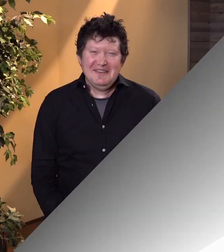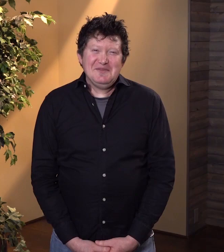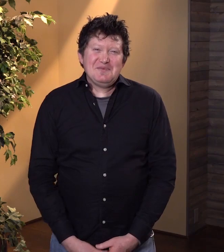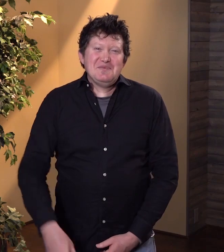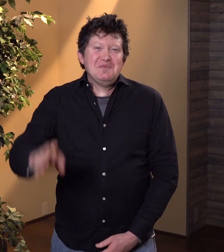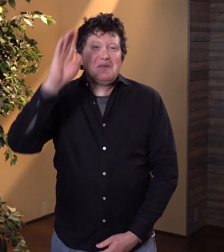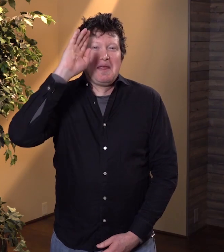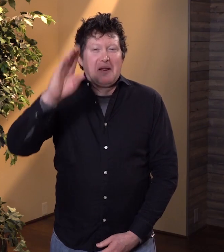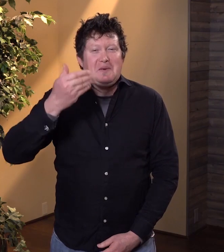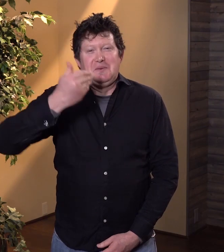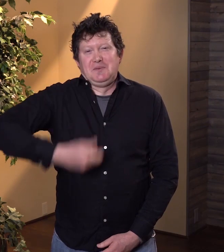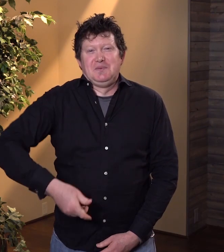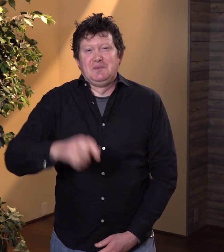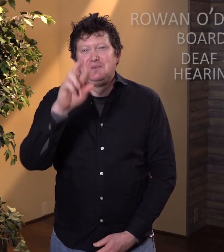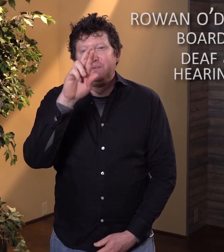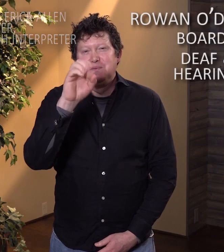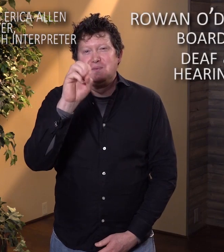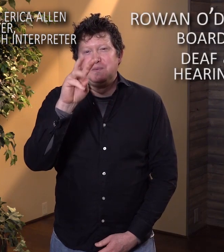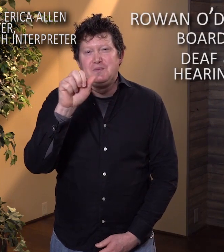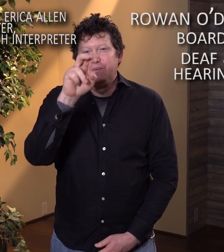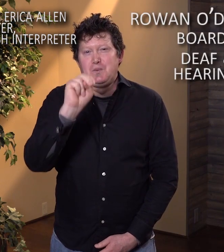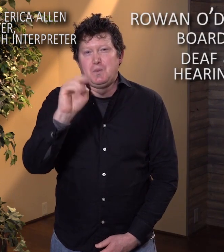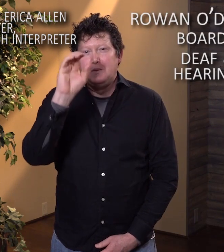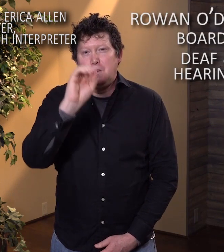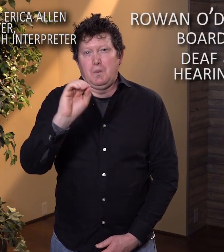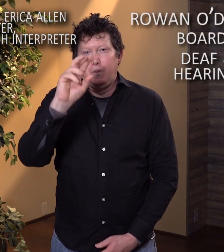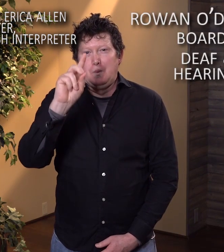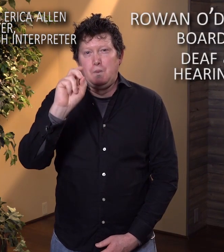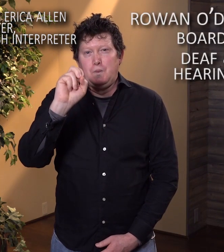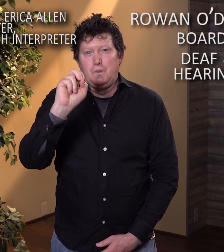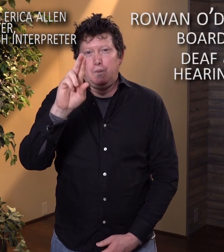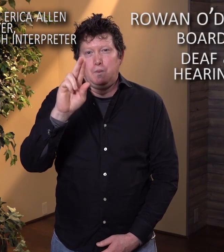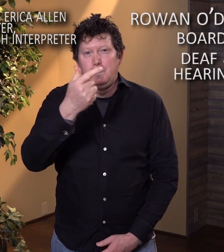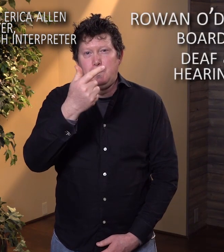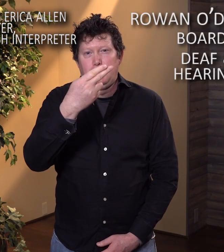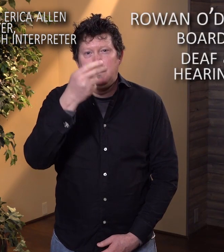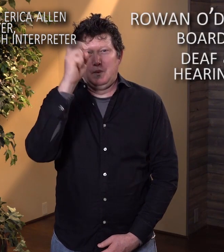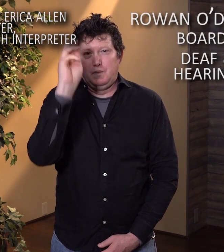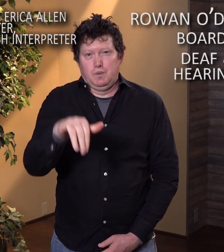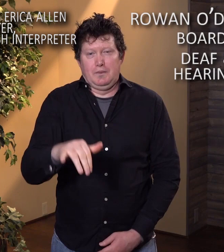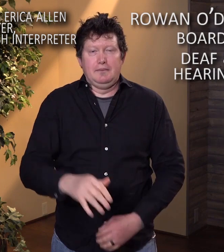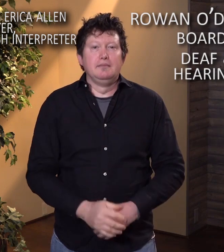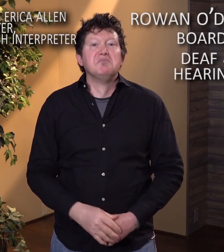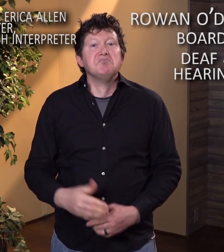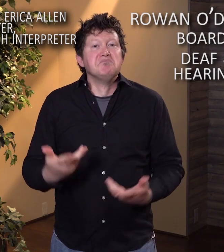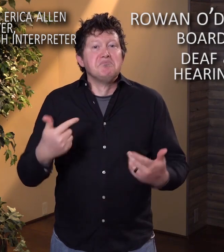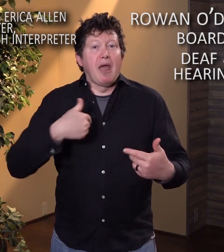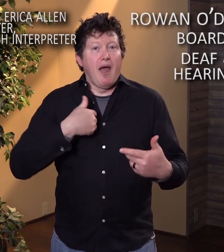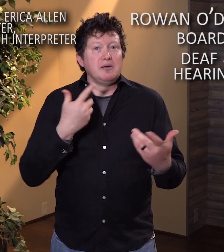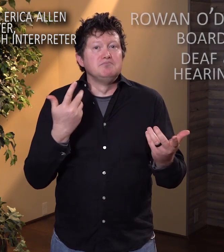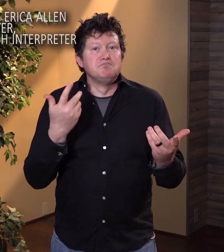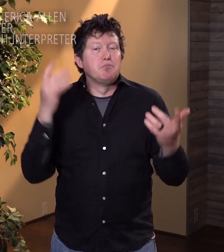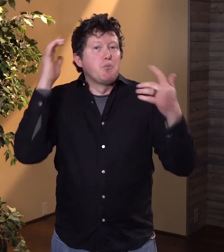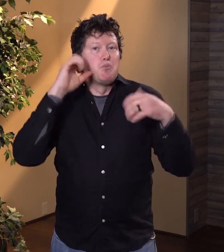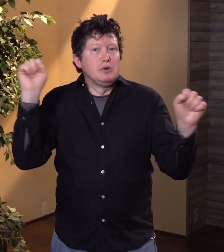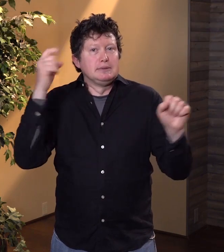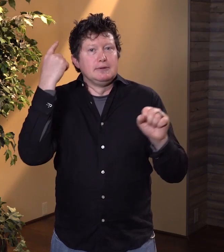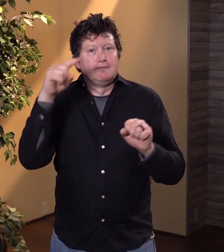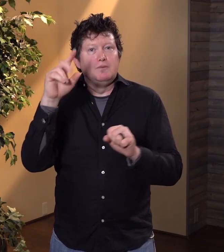Hello, I'm Rowan O'Doherty, and I am the president for D&HHS, Deaf and